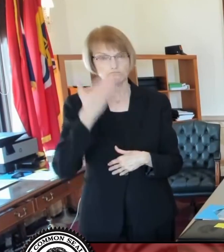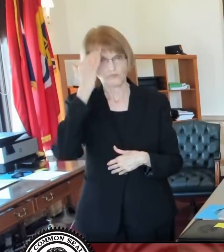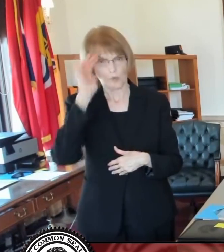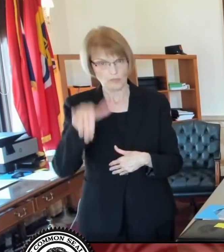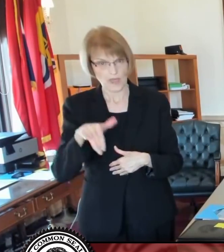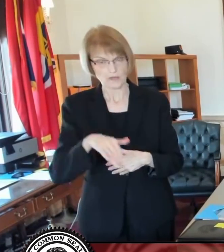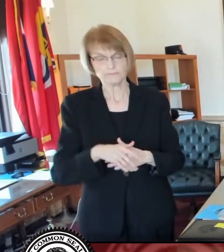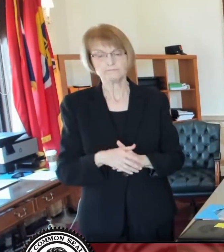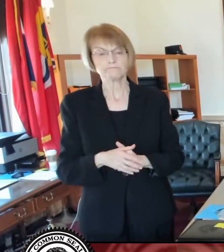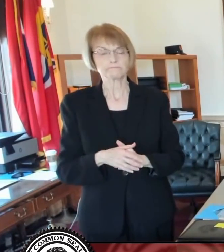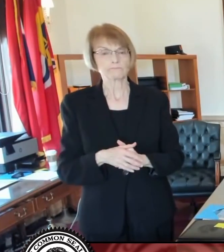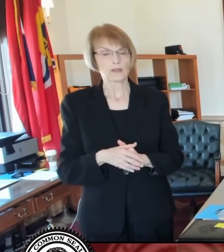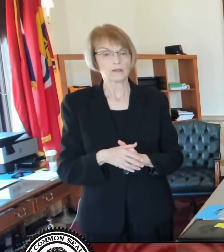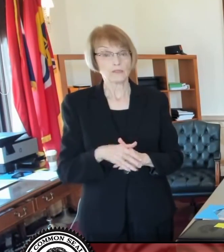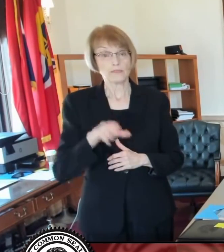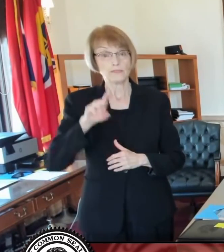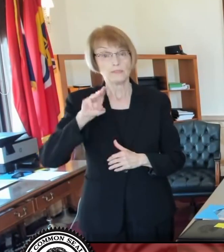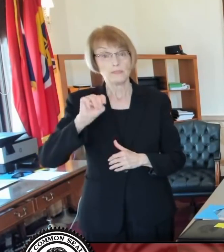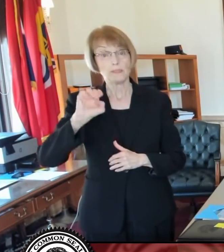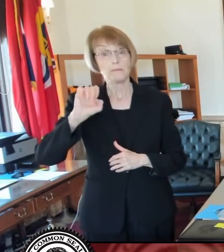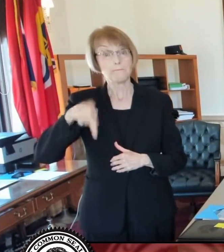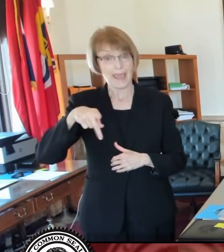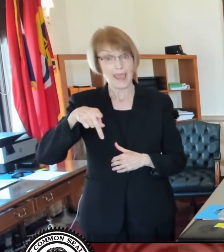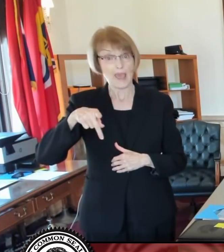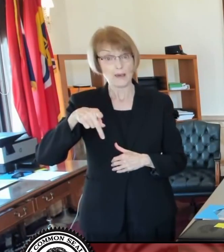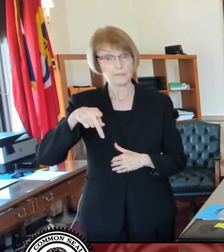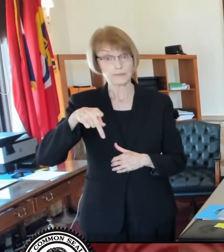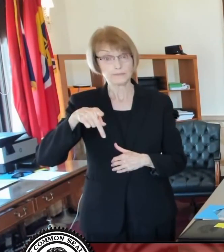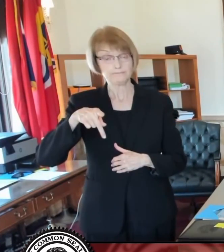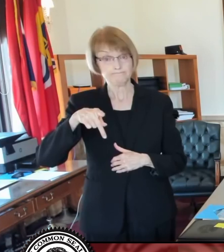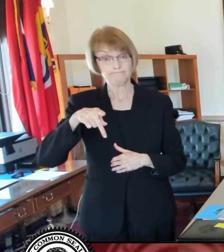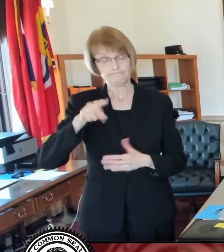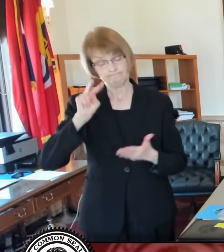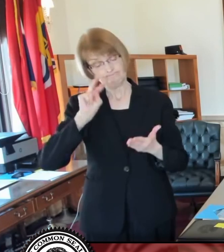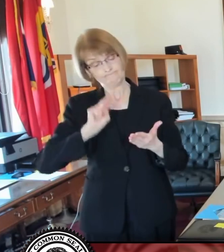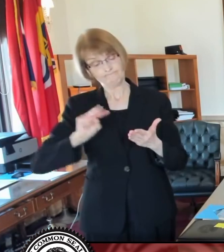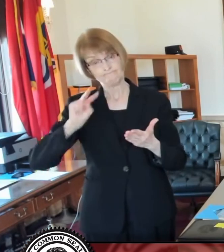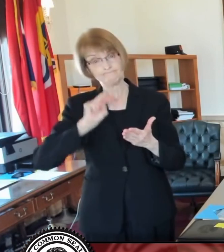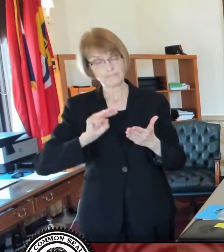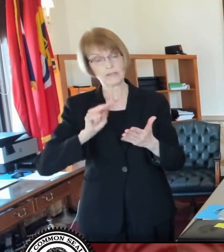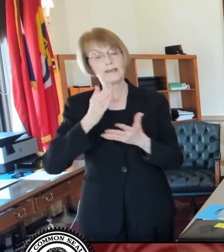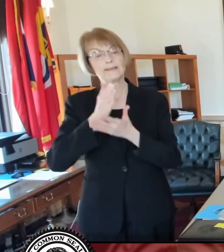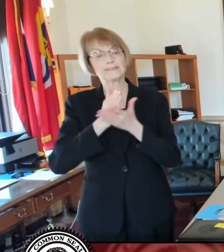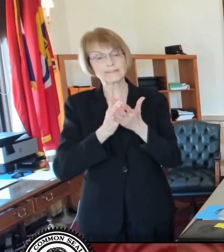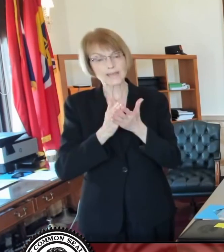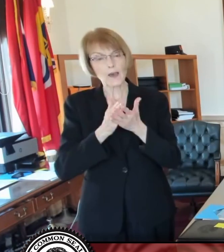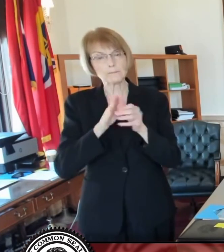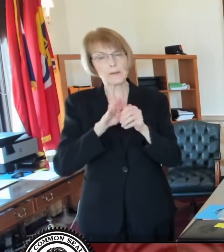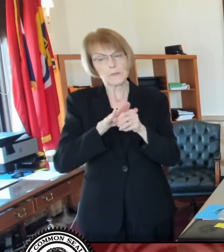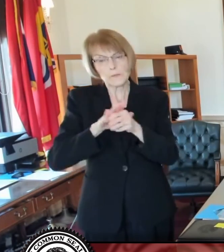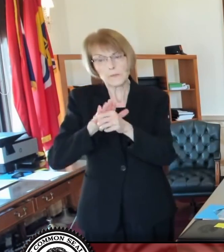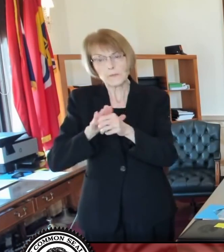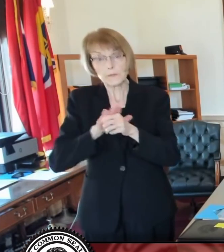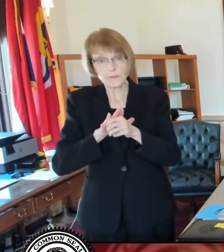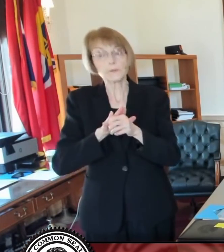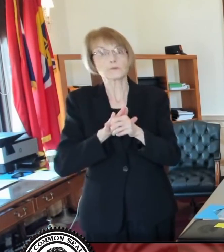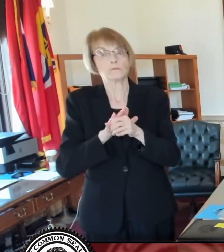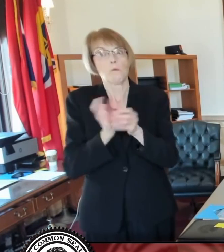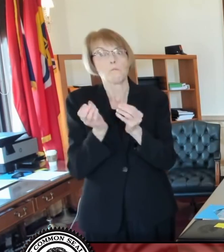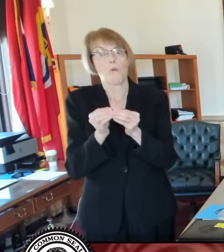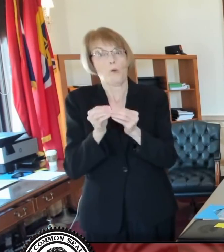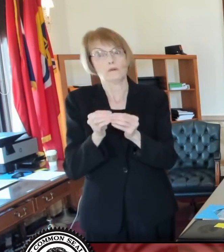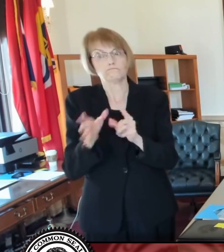when we look at the map, we're still looking at some hot spots in the city of